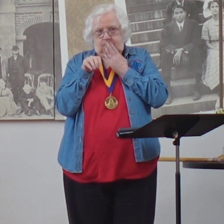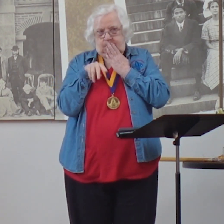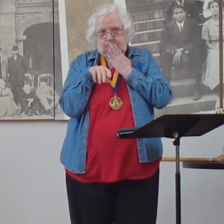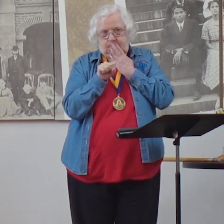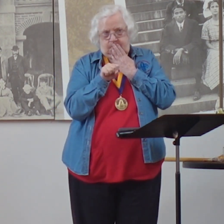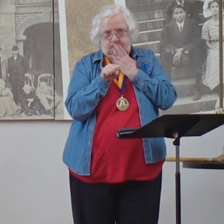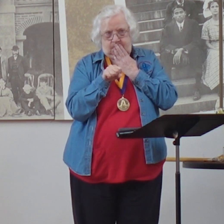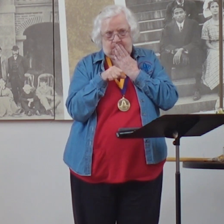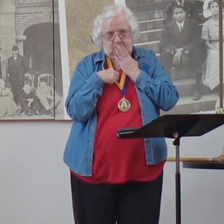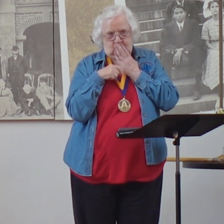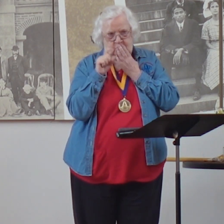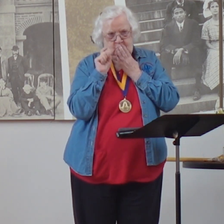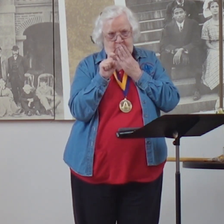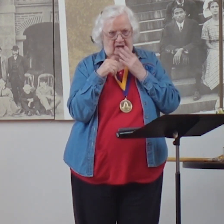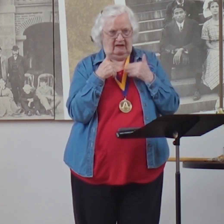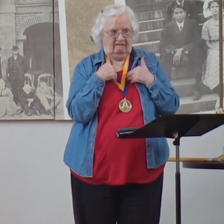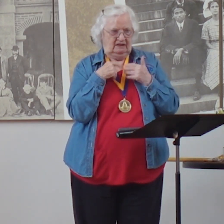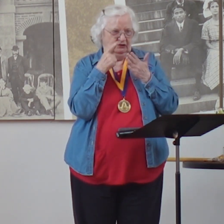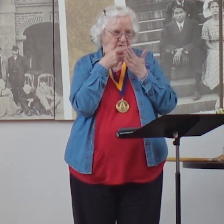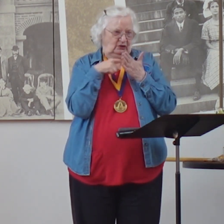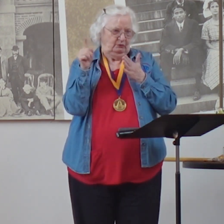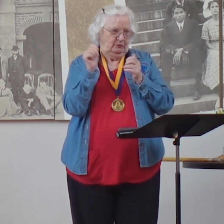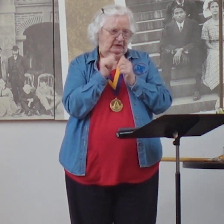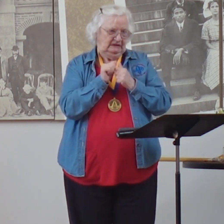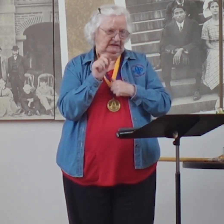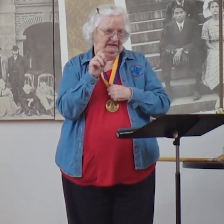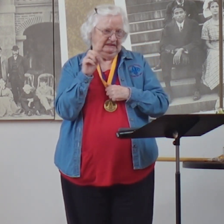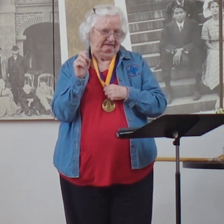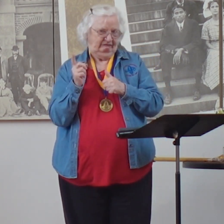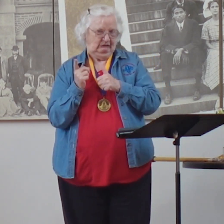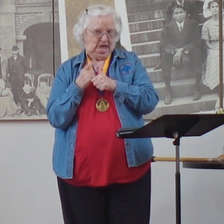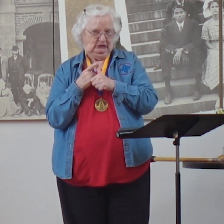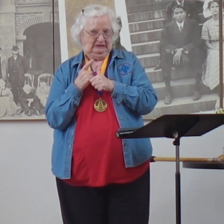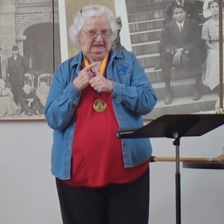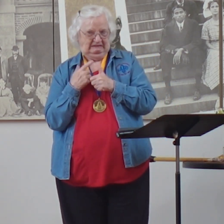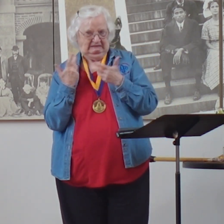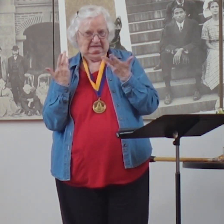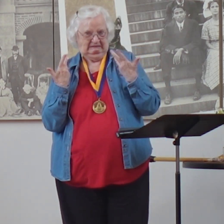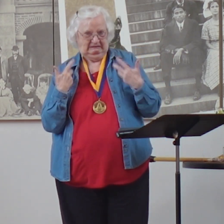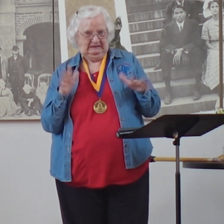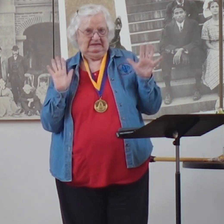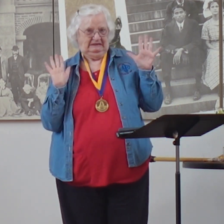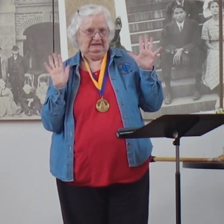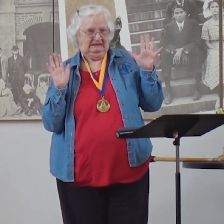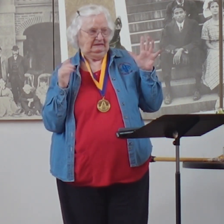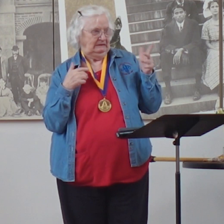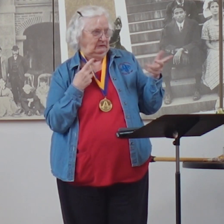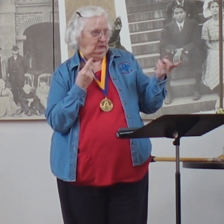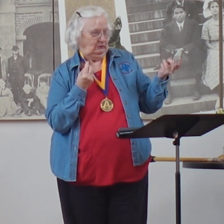thought, oops, I should have checked with Dee first before I made this